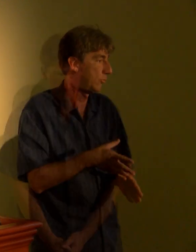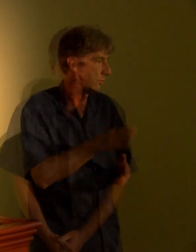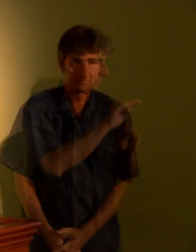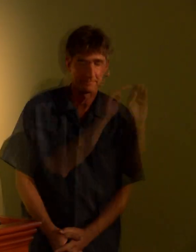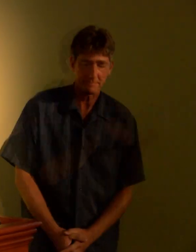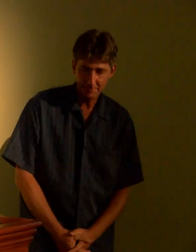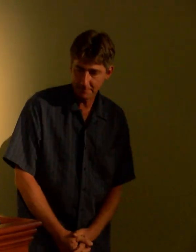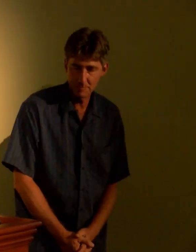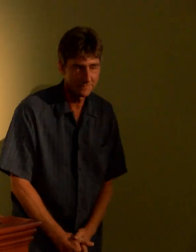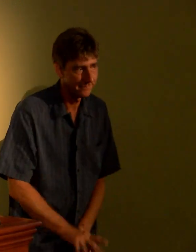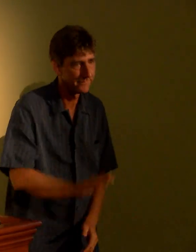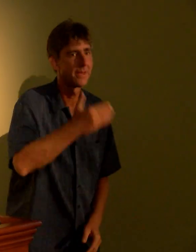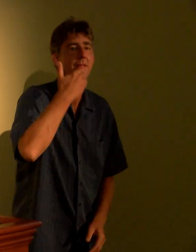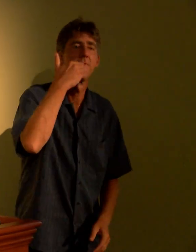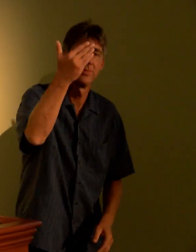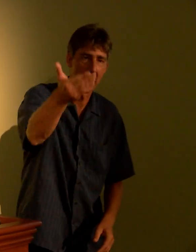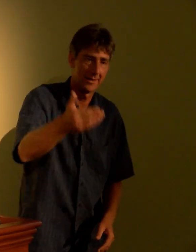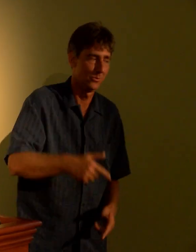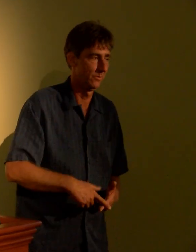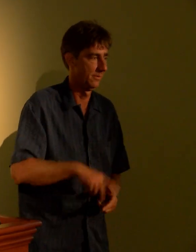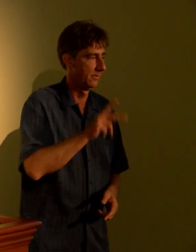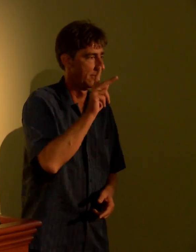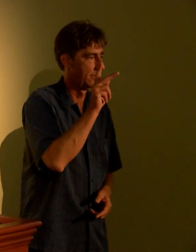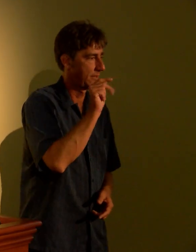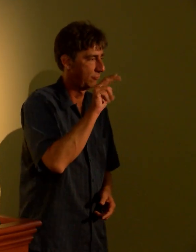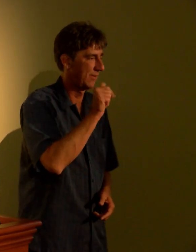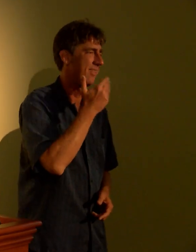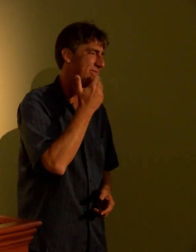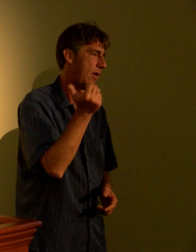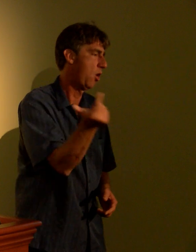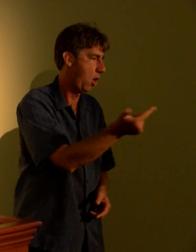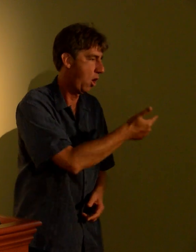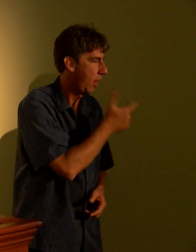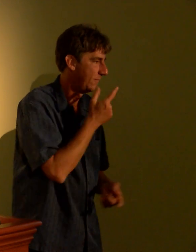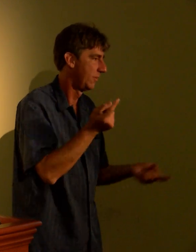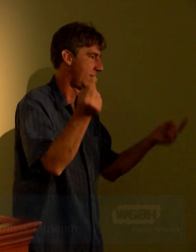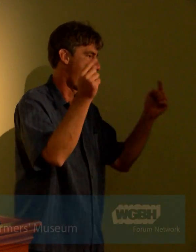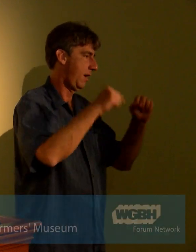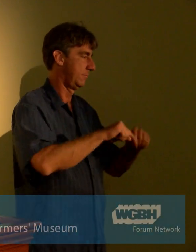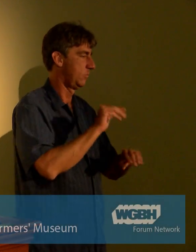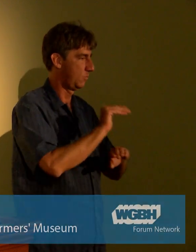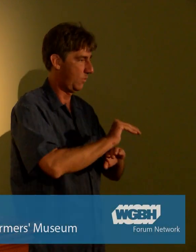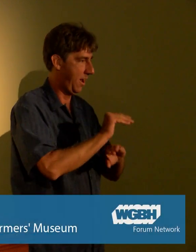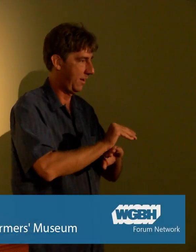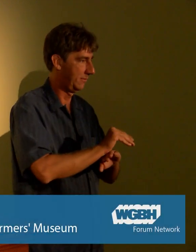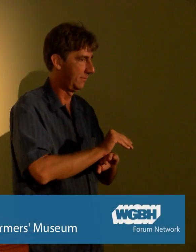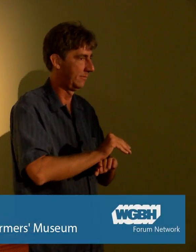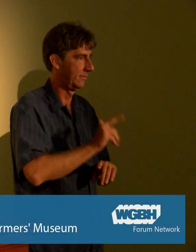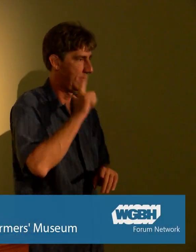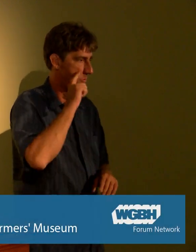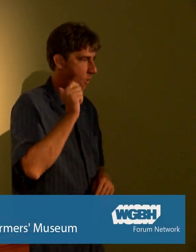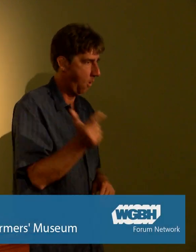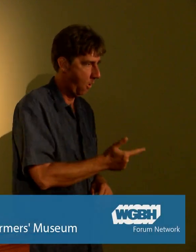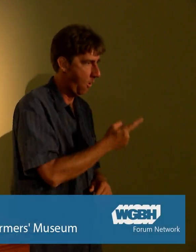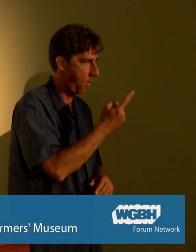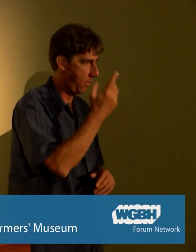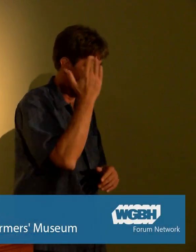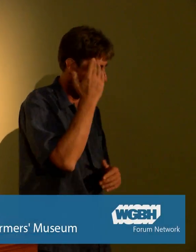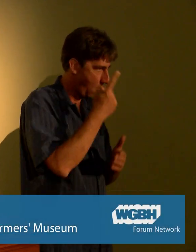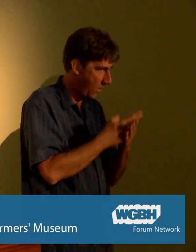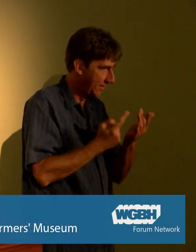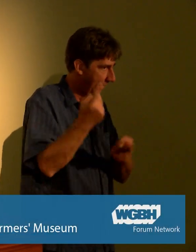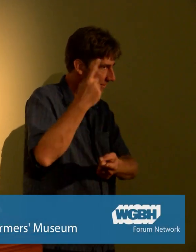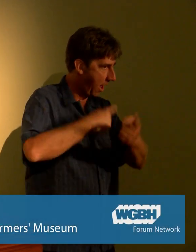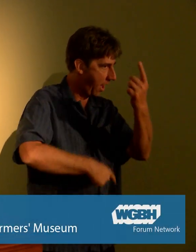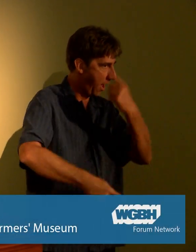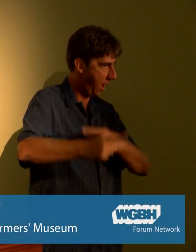York. Thank you, Katrina, and thank you all for coming out tonight. I think we all know what's coming weather-wise in the